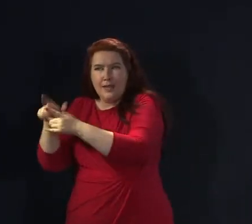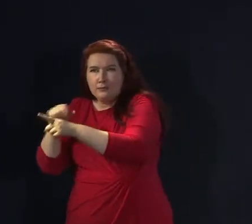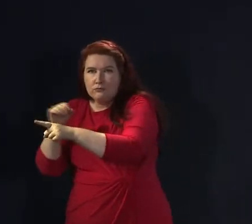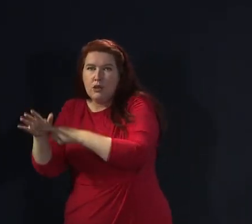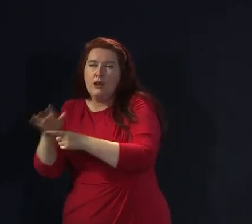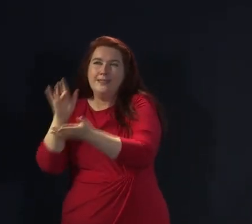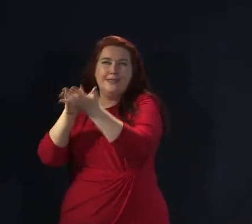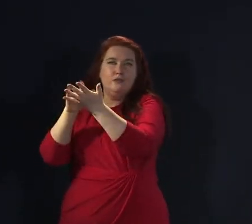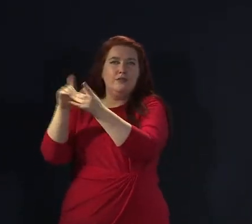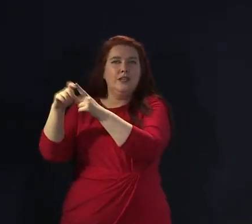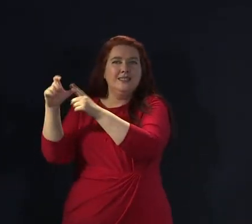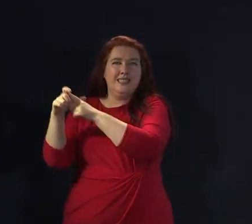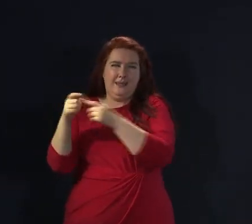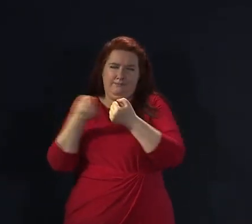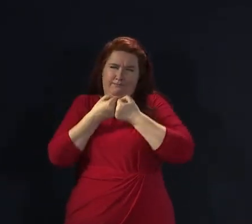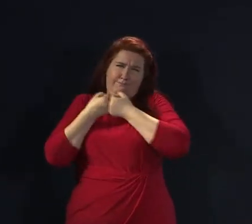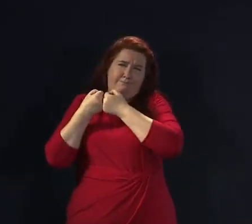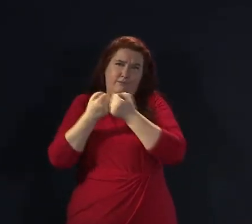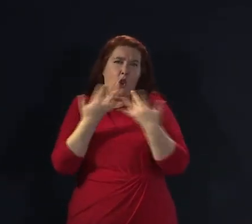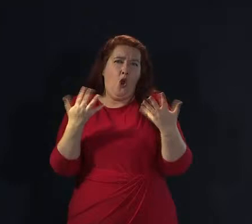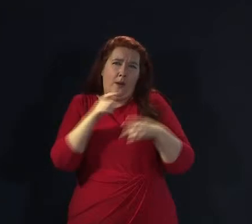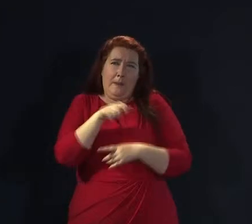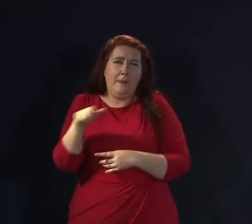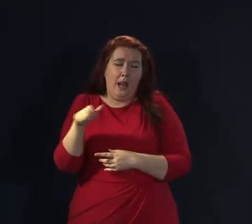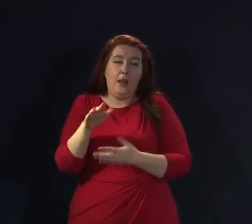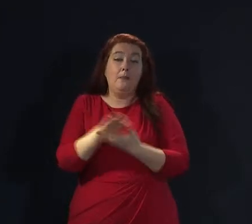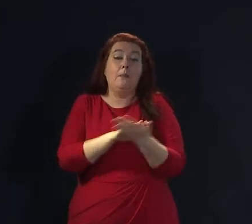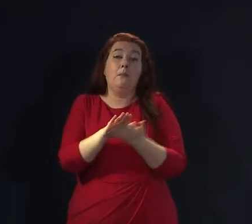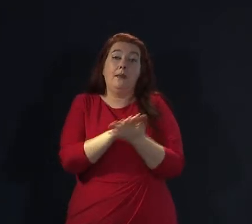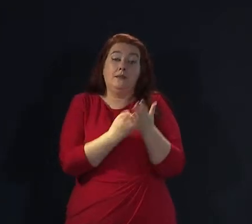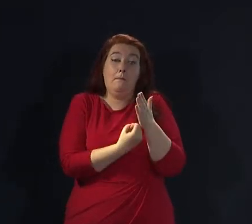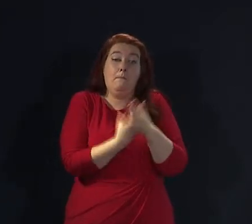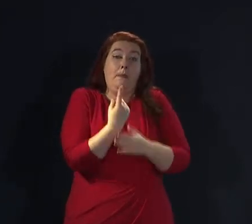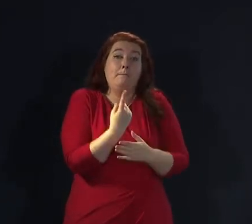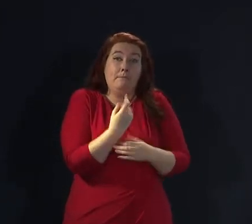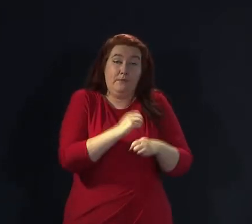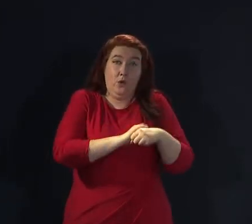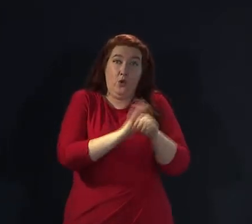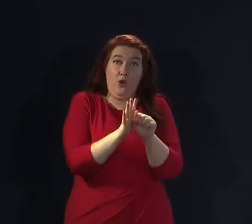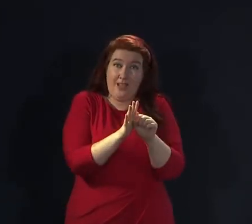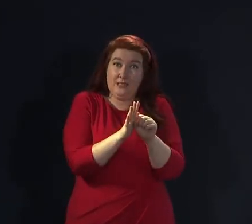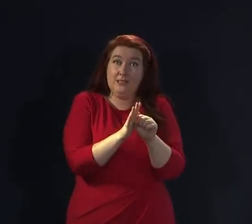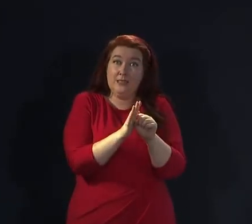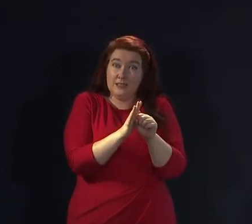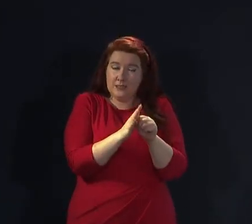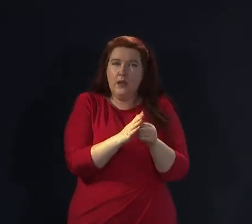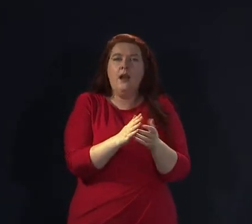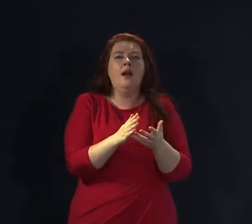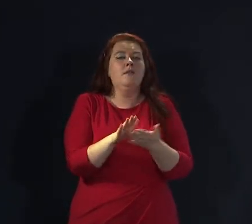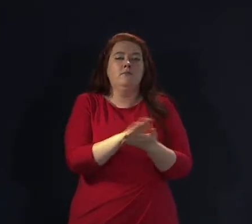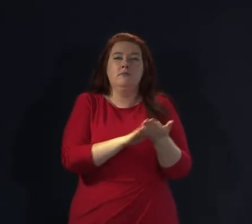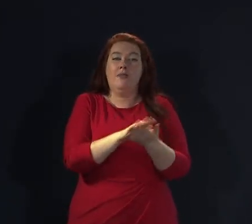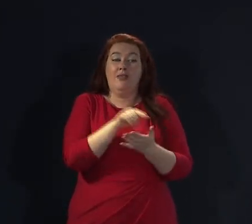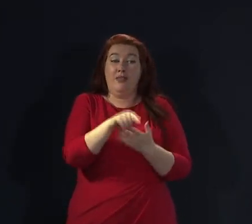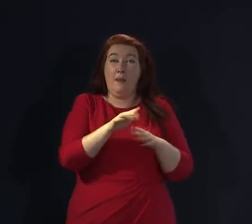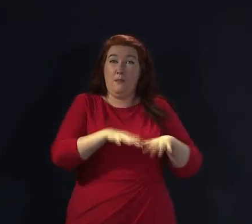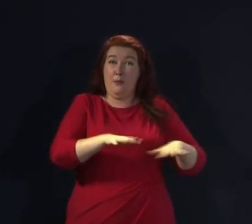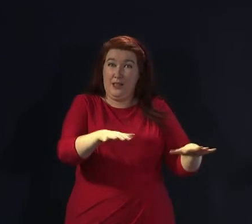Dundee, mean that when the virus does begin to show its effect in a more susceptible